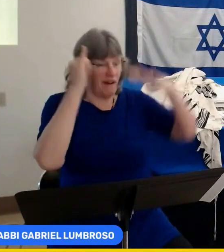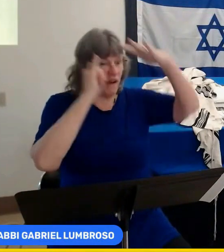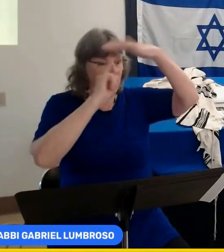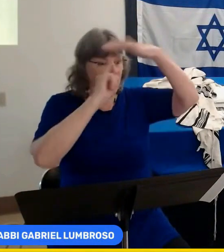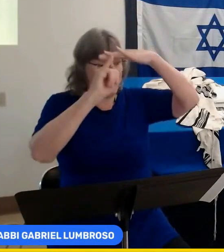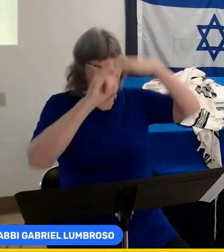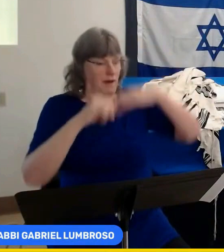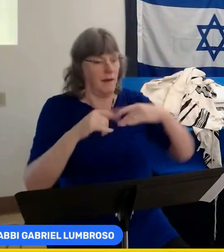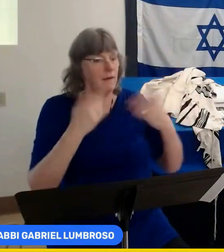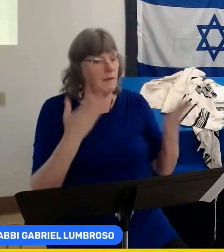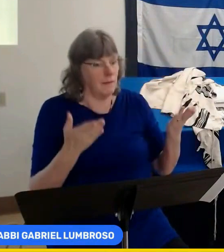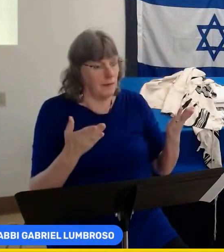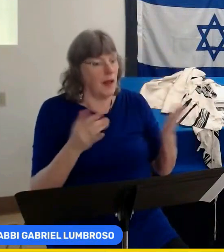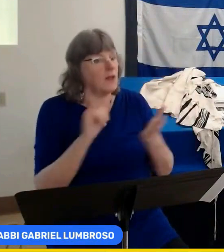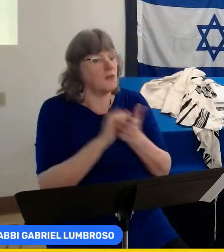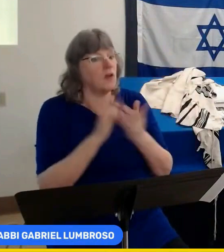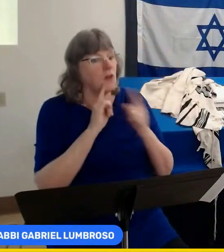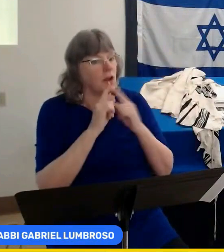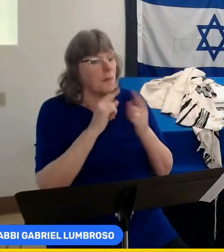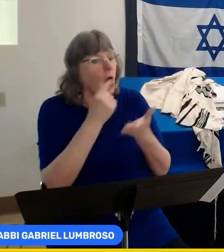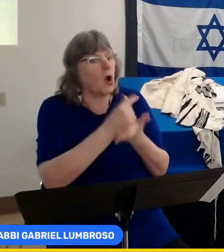what it is.